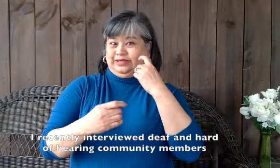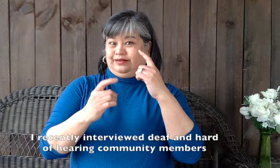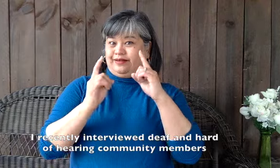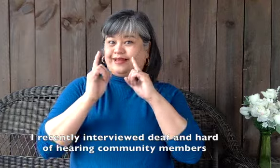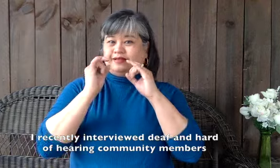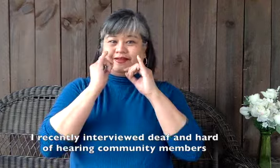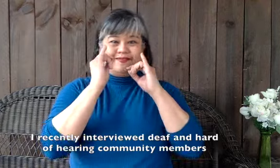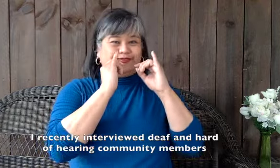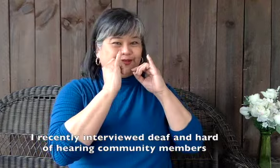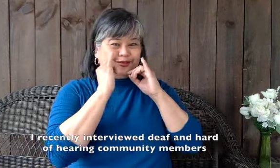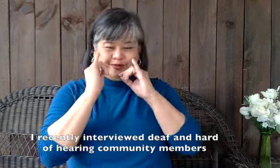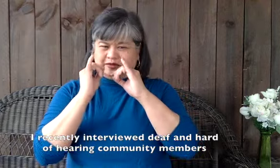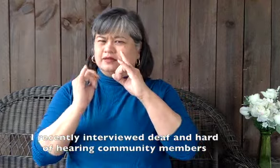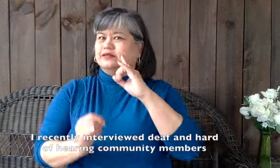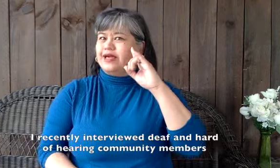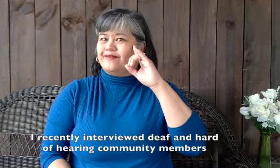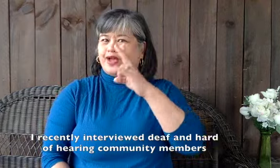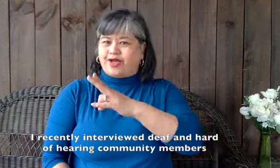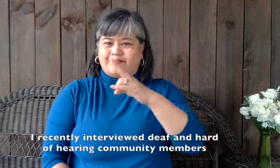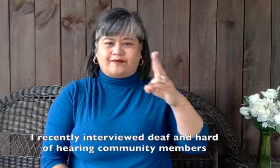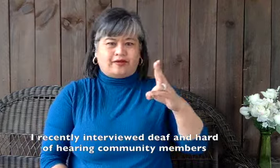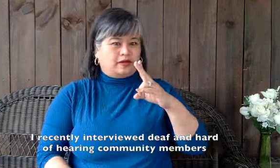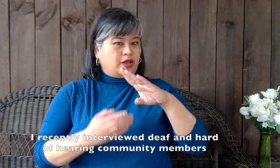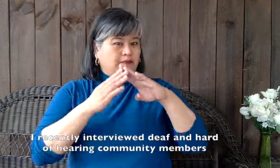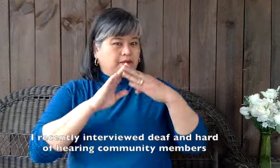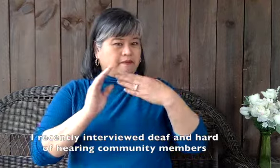I recently interviewed deaf and hard of hearing community members